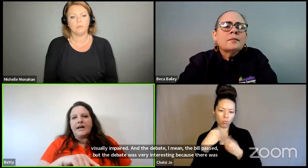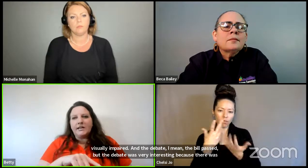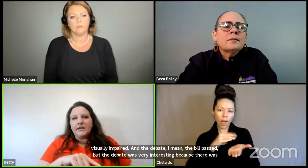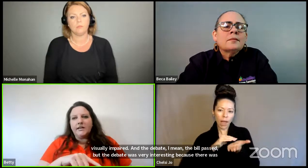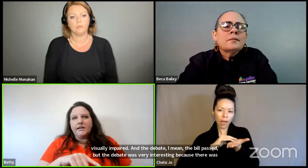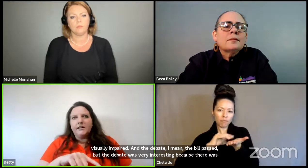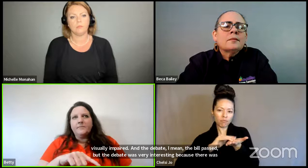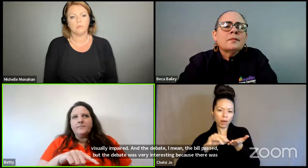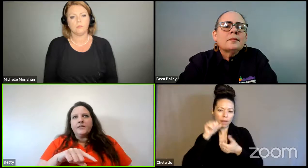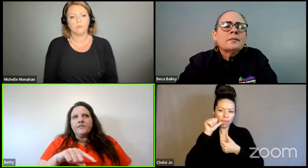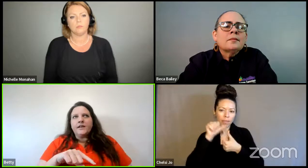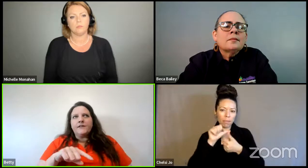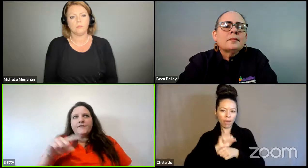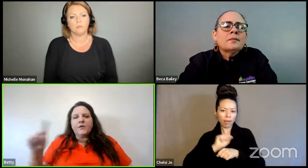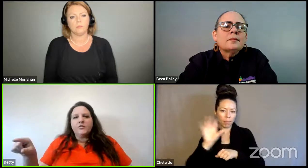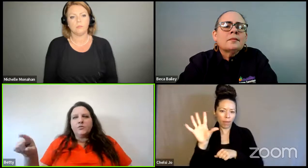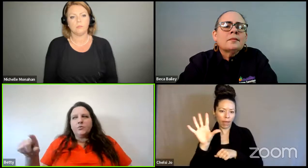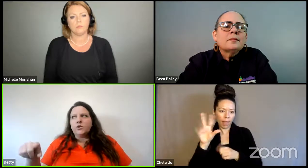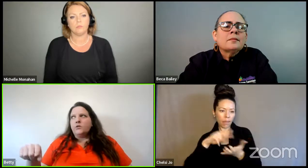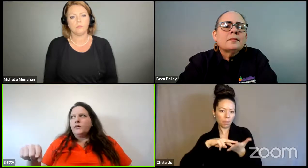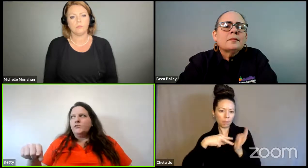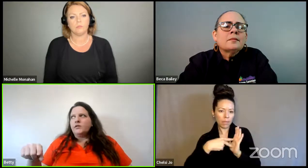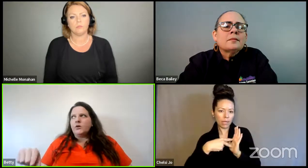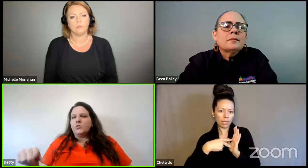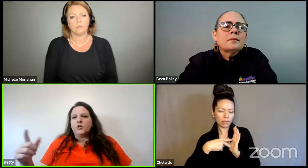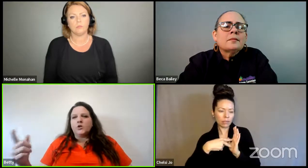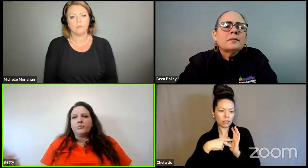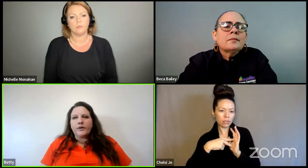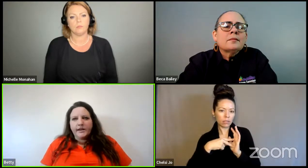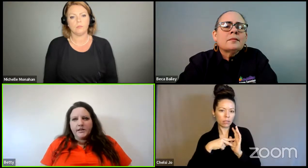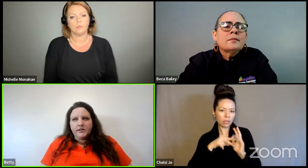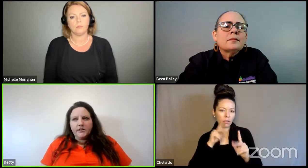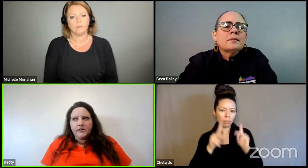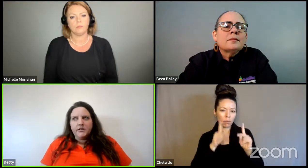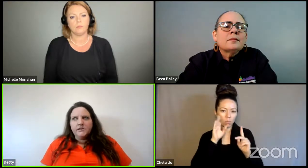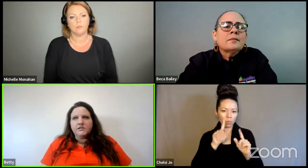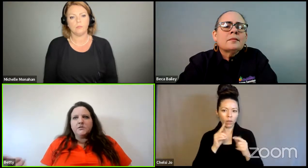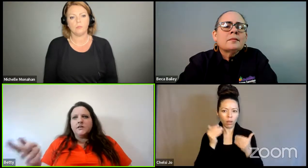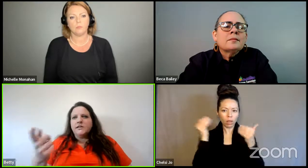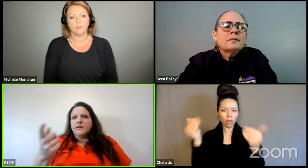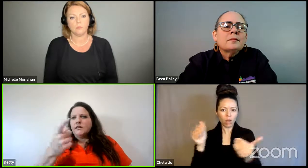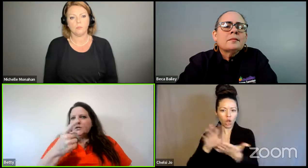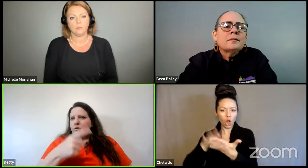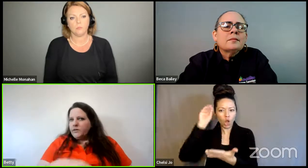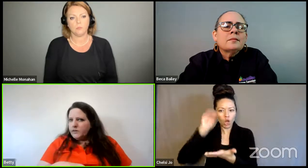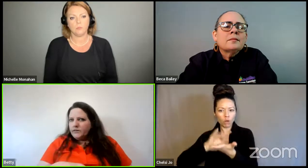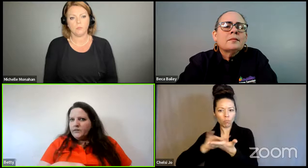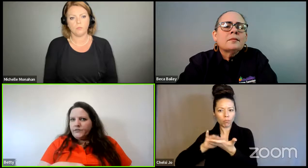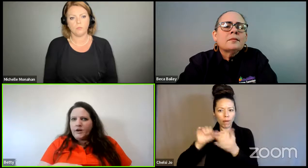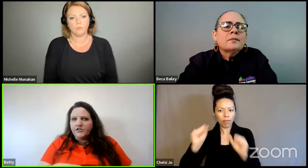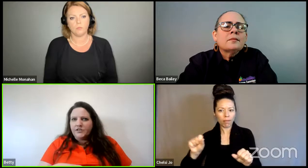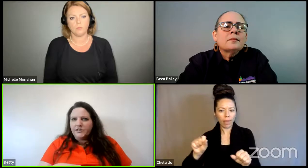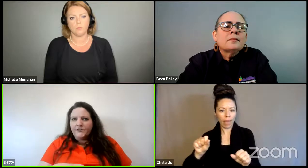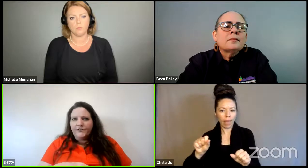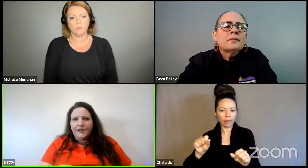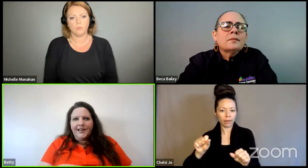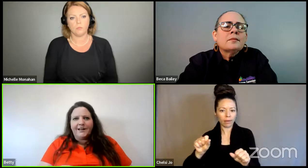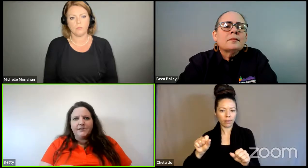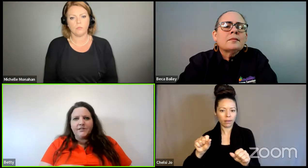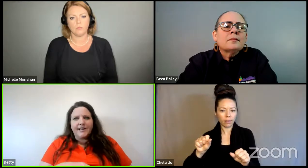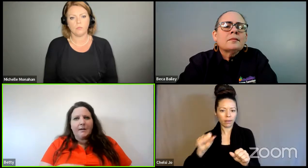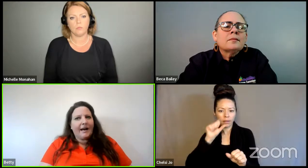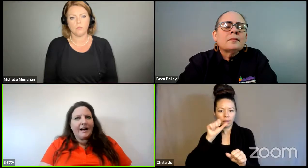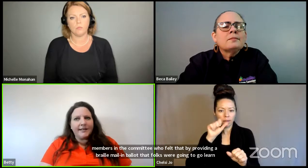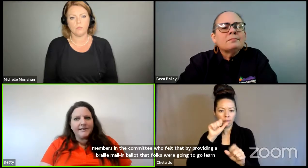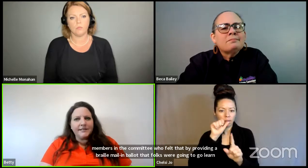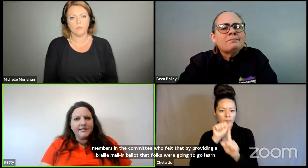mail-in ballot, that folks were going to go learn braille so then they could fraudulently fill